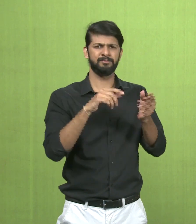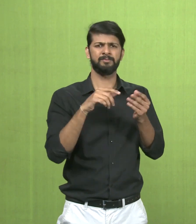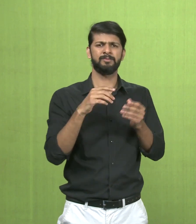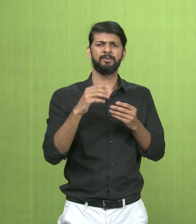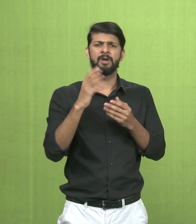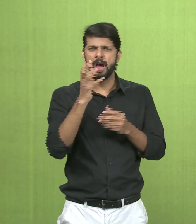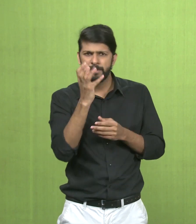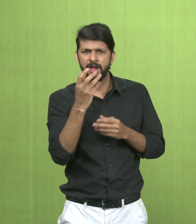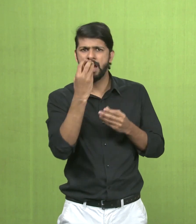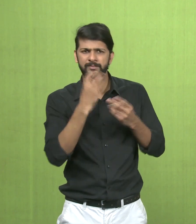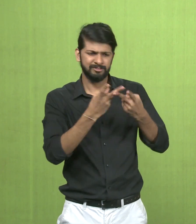Question number 4.